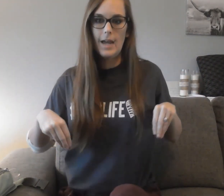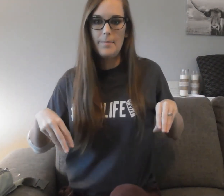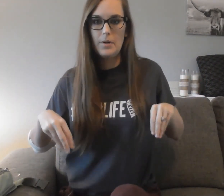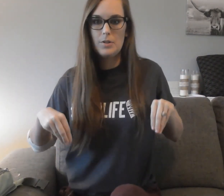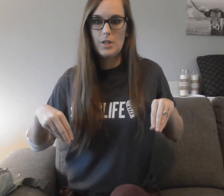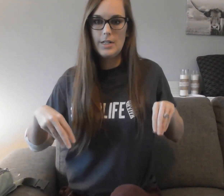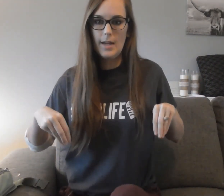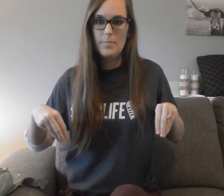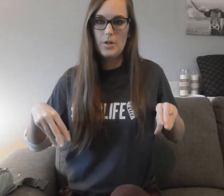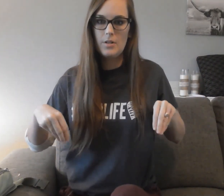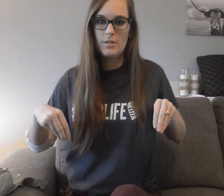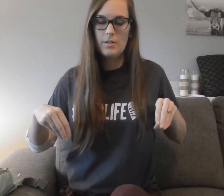diaper, dirty diaper,